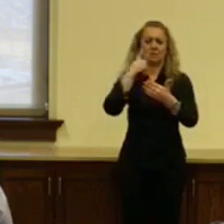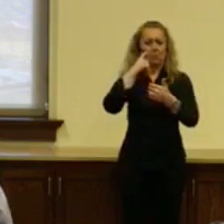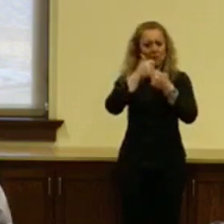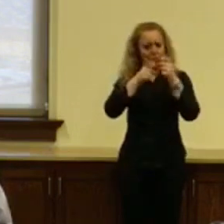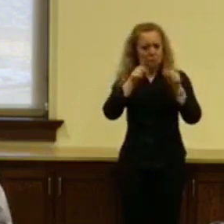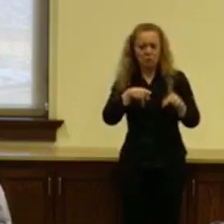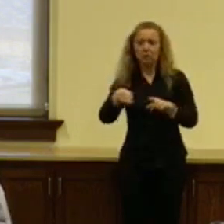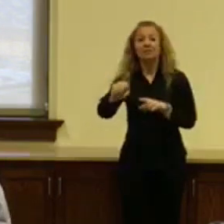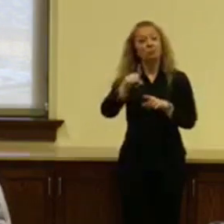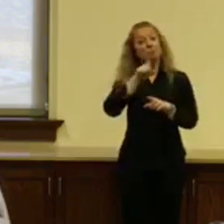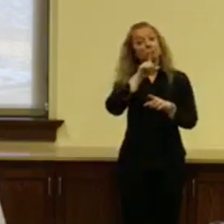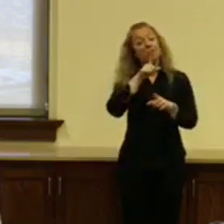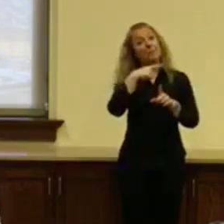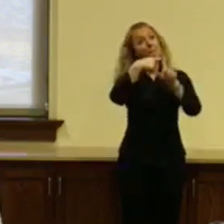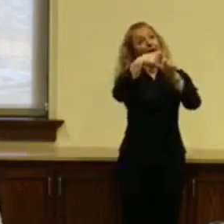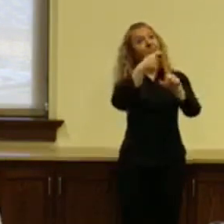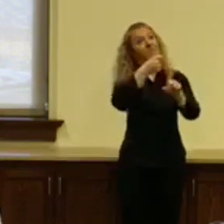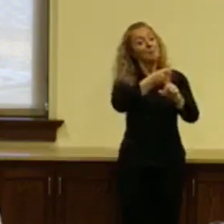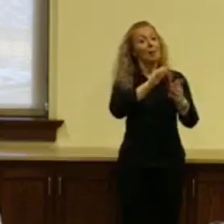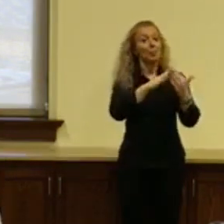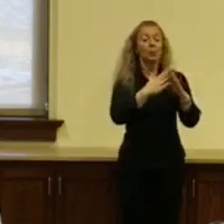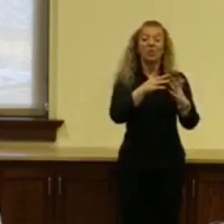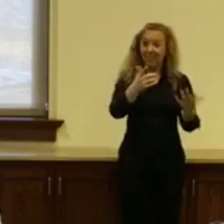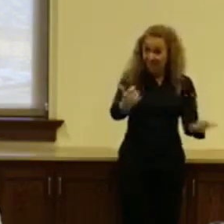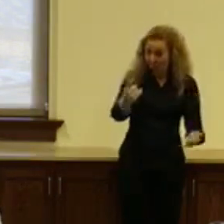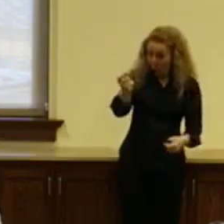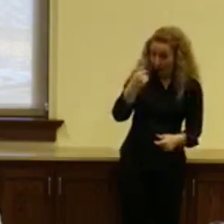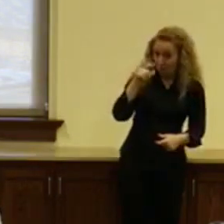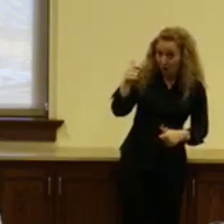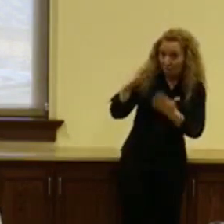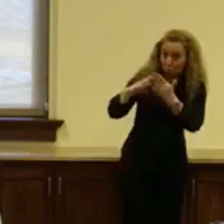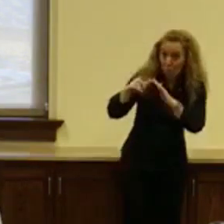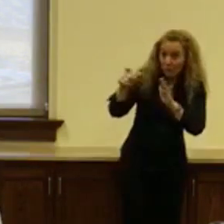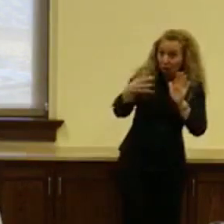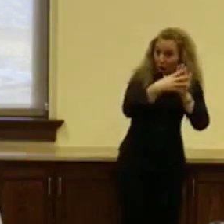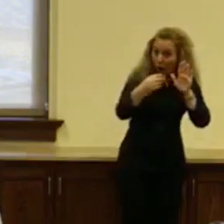impact in our community. In terms of other communities and how they can do that,